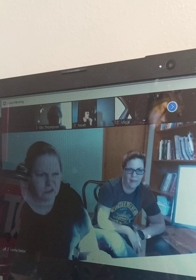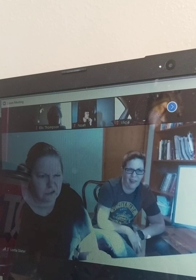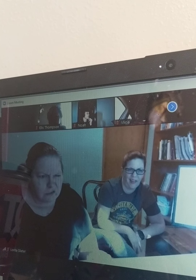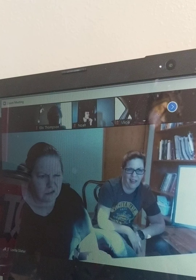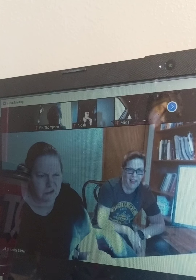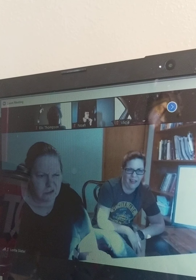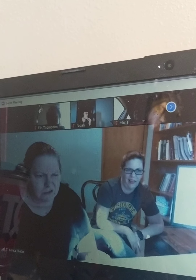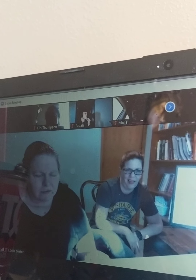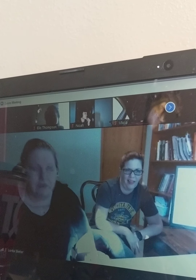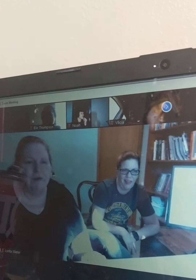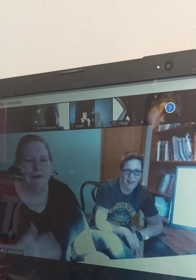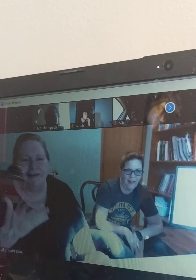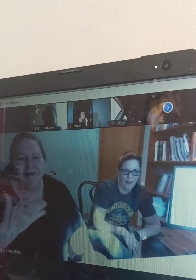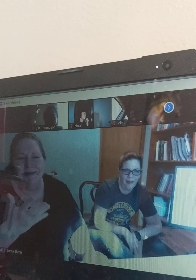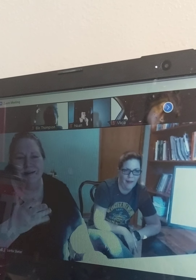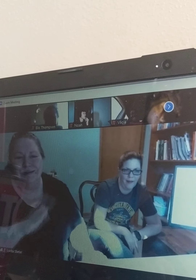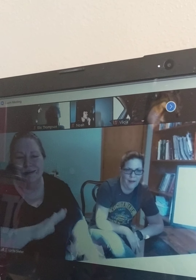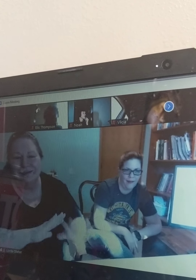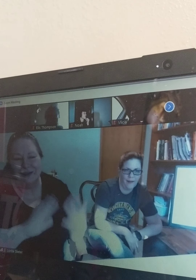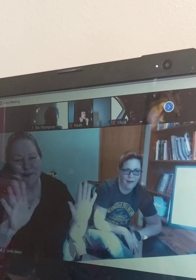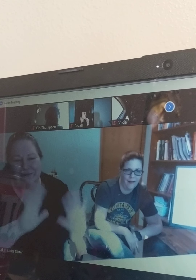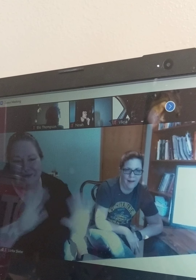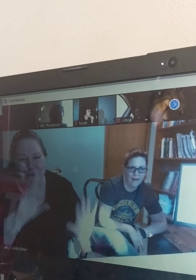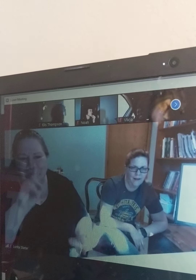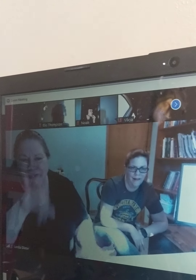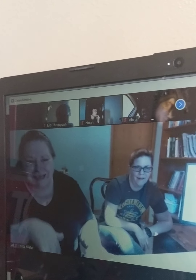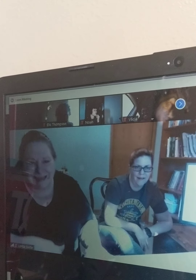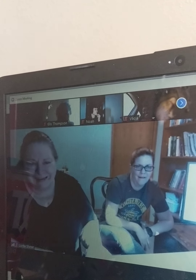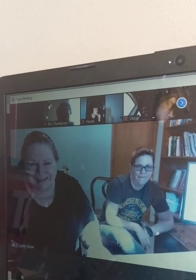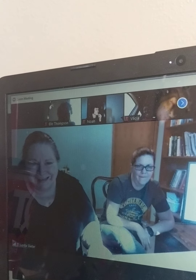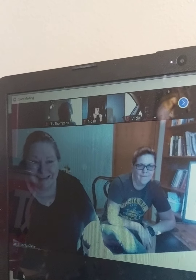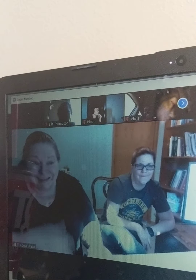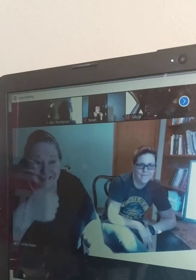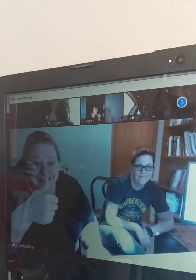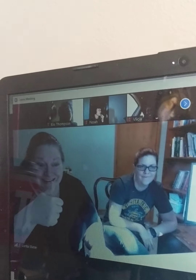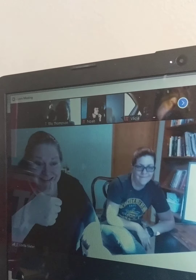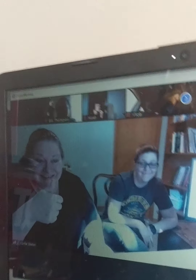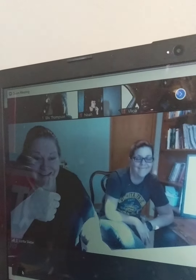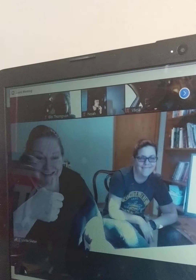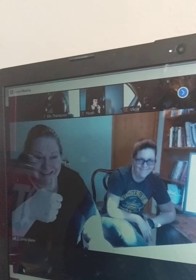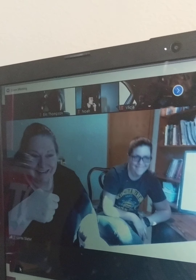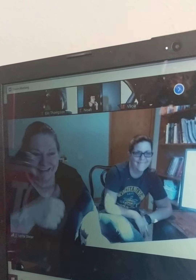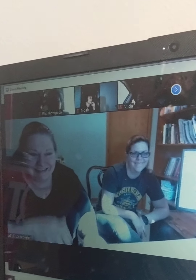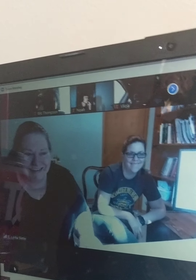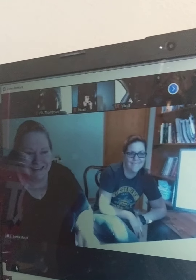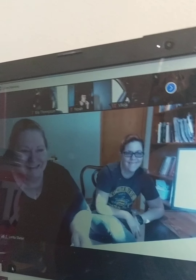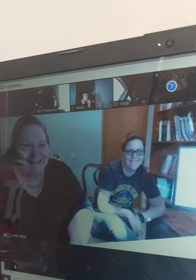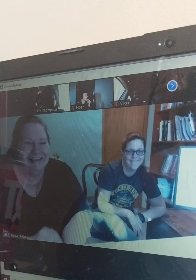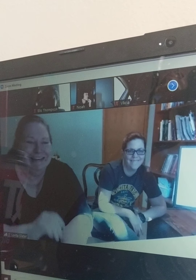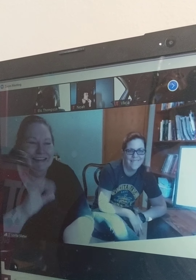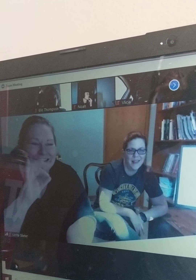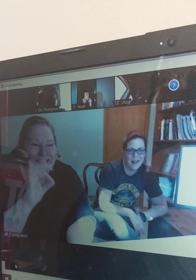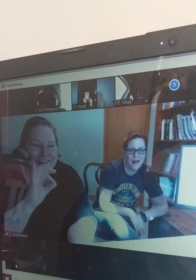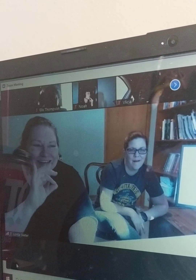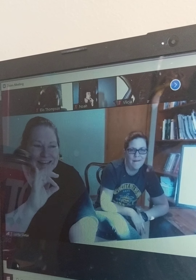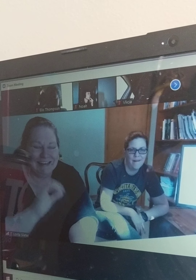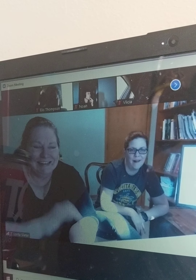all, it's like, what? Like, give me a break, So we don't want to do that. Does that make